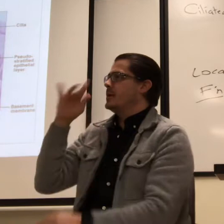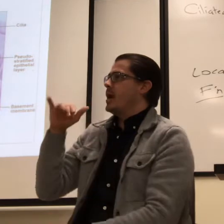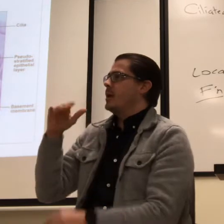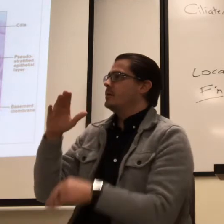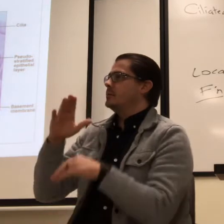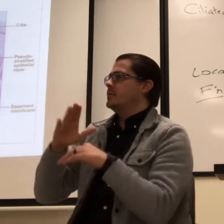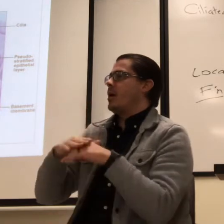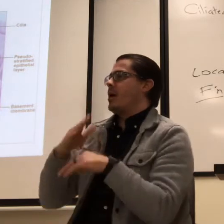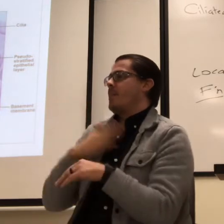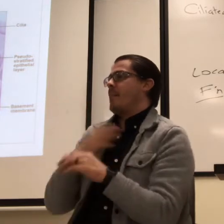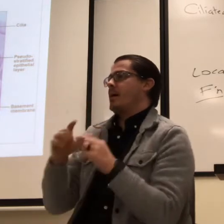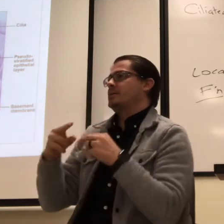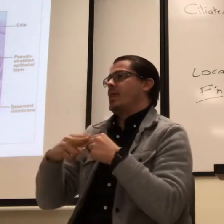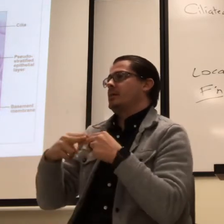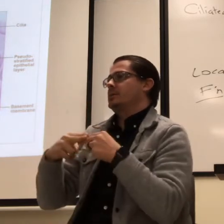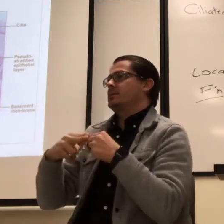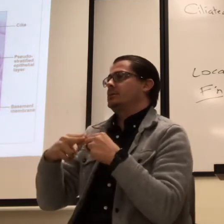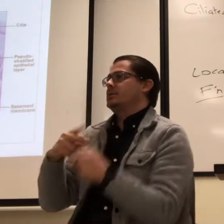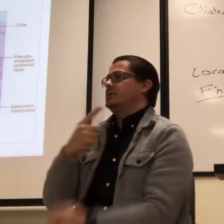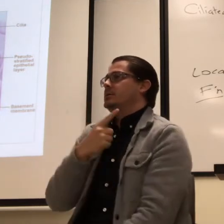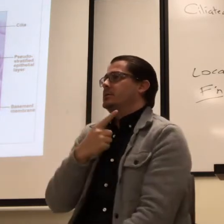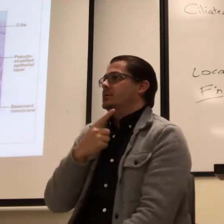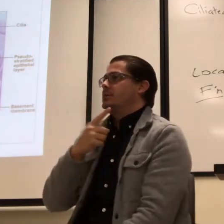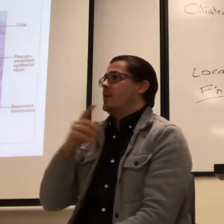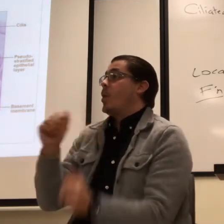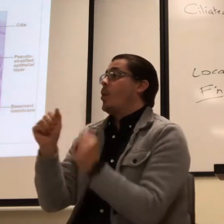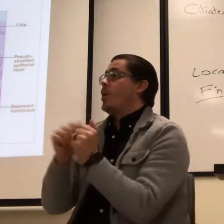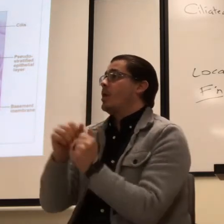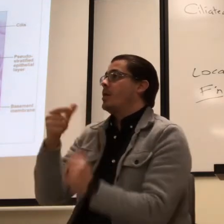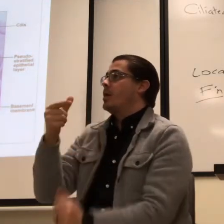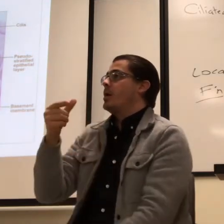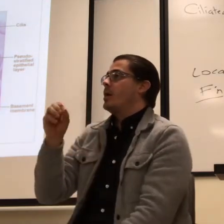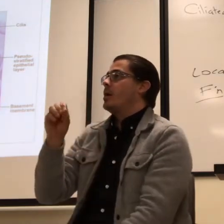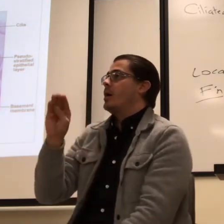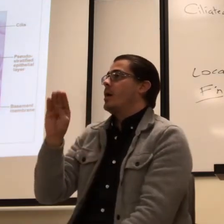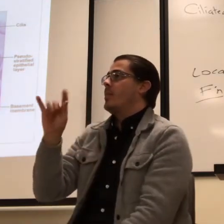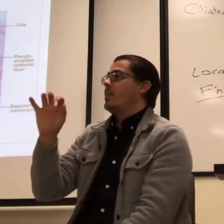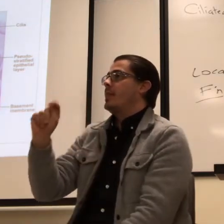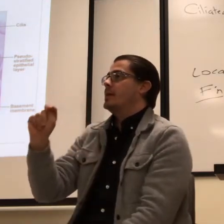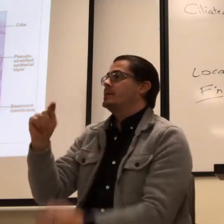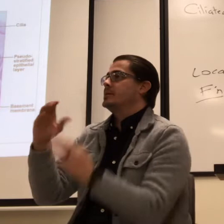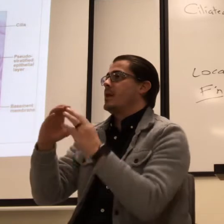you. So I'm going to tag on with goblet cells.